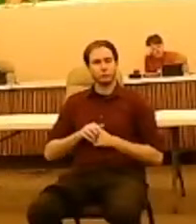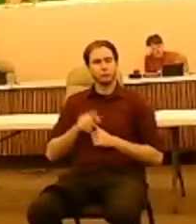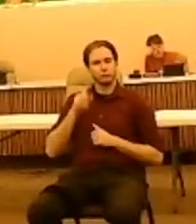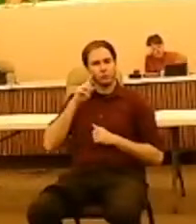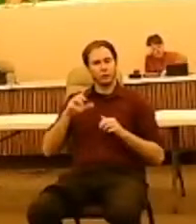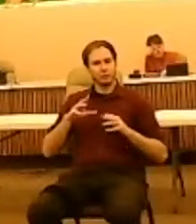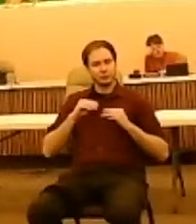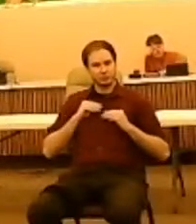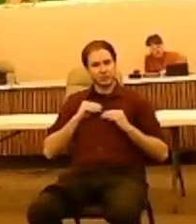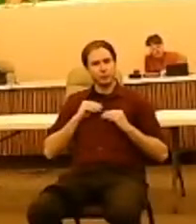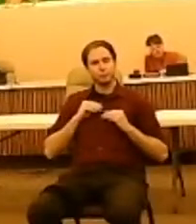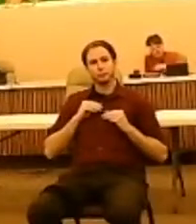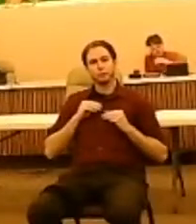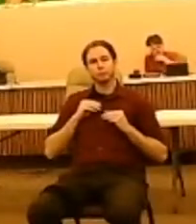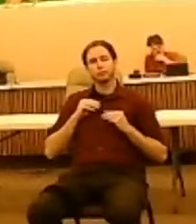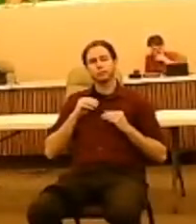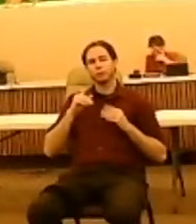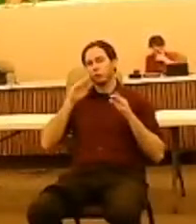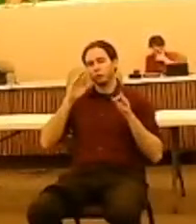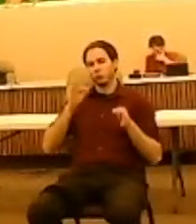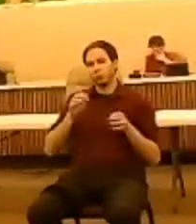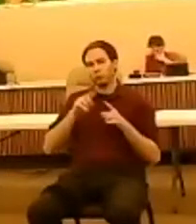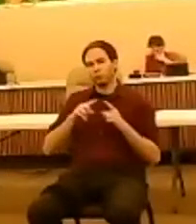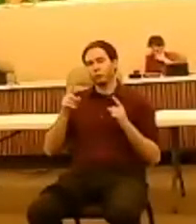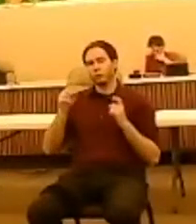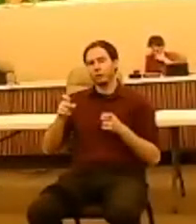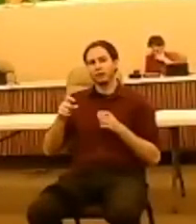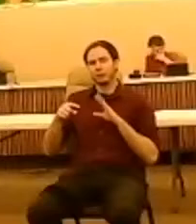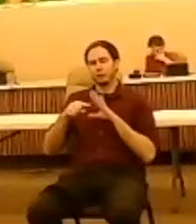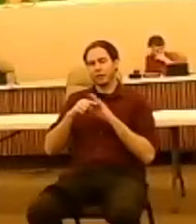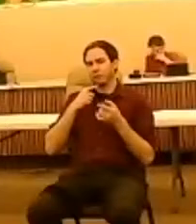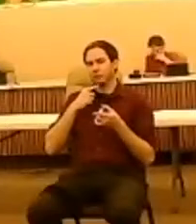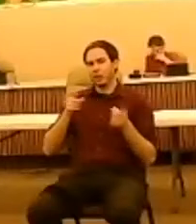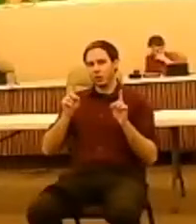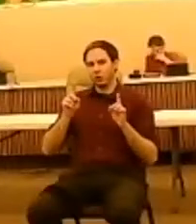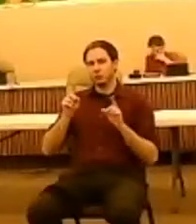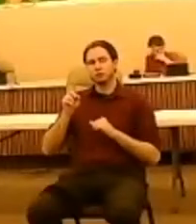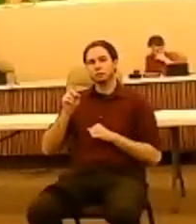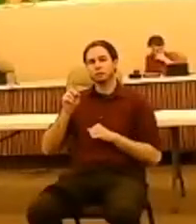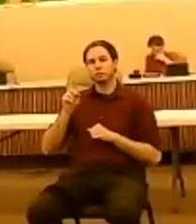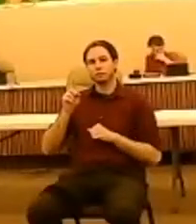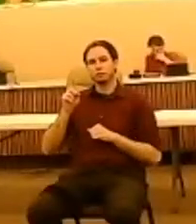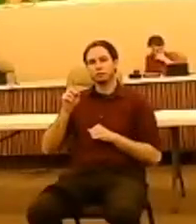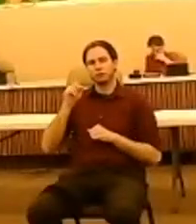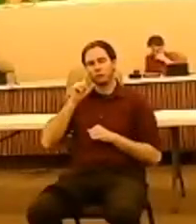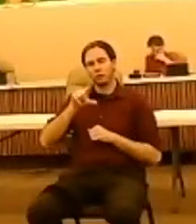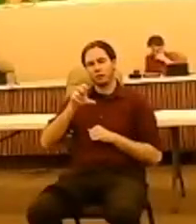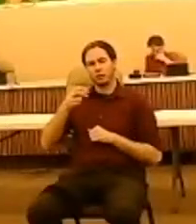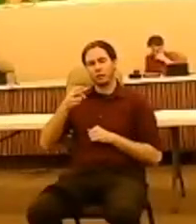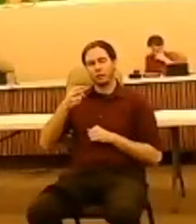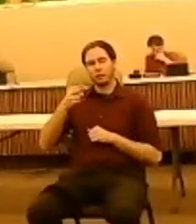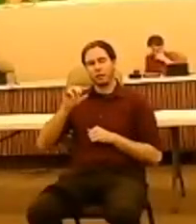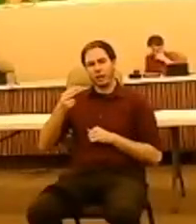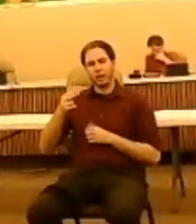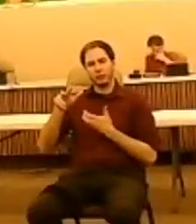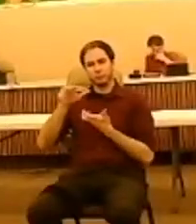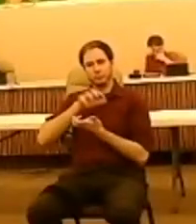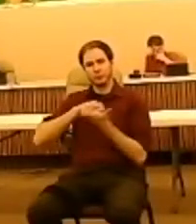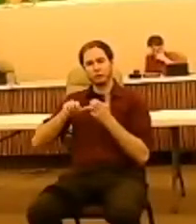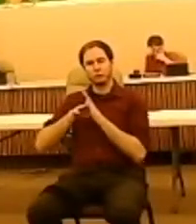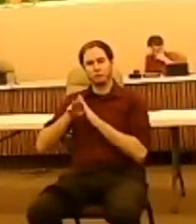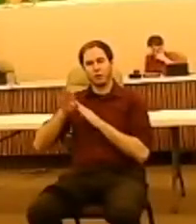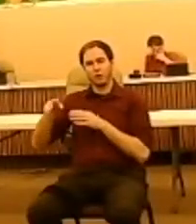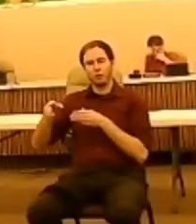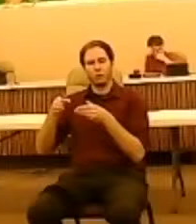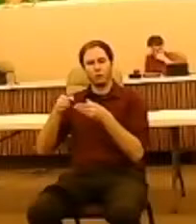accept seeker determination and issue a negative declaration for the Lehigh mixed-use development at the corner